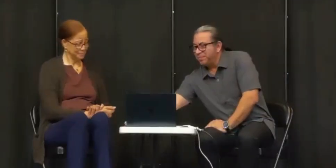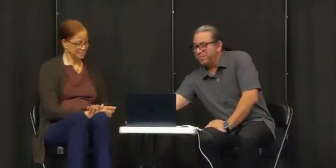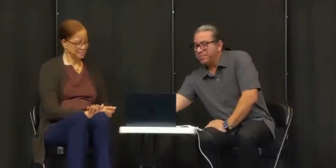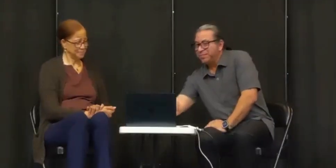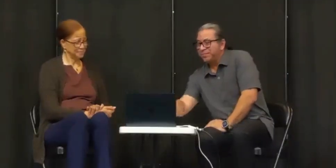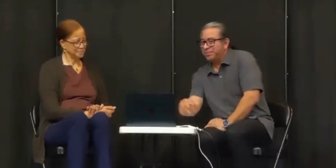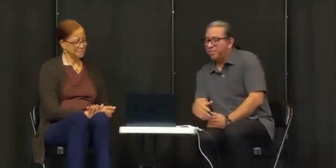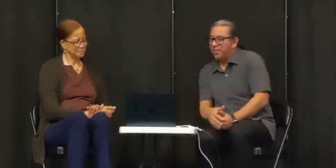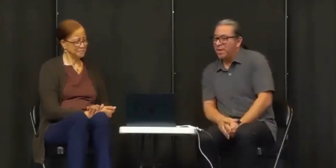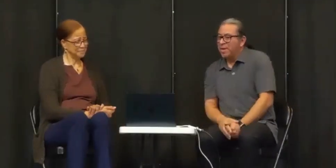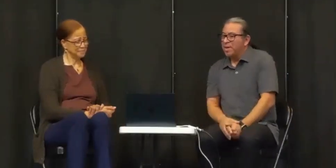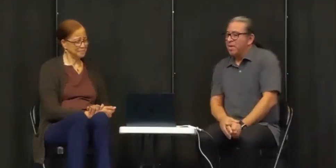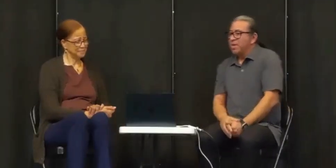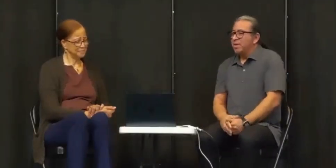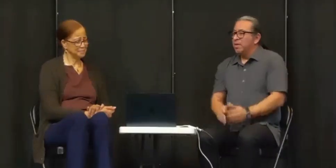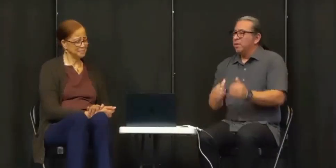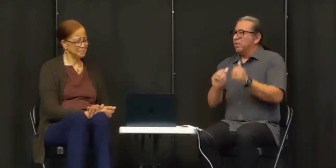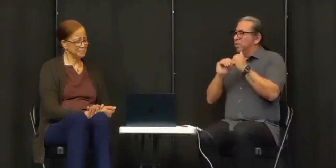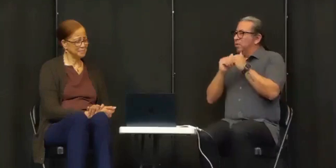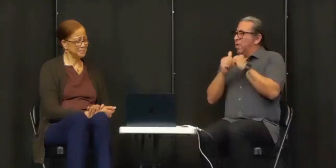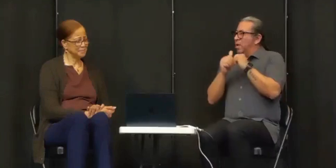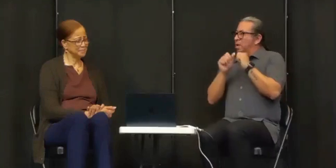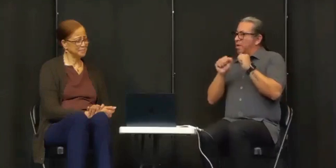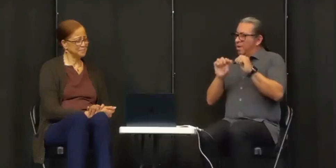Let's move on to the next part.